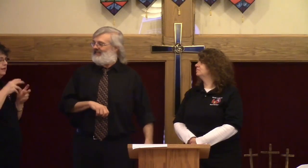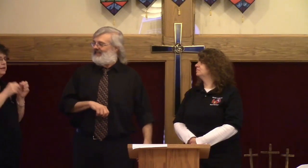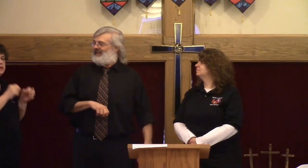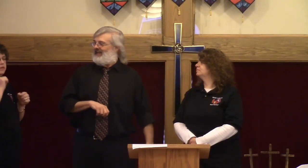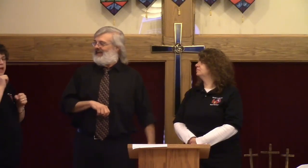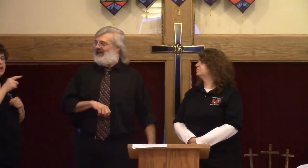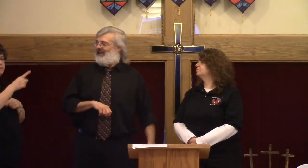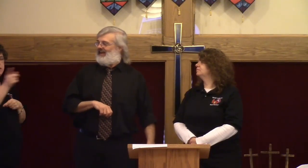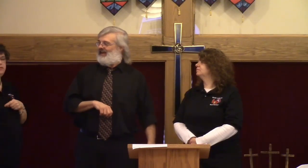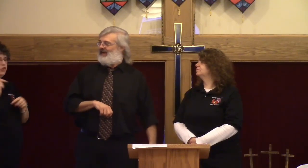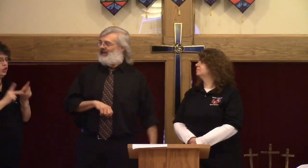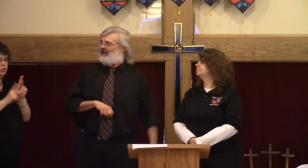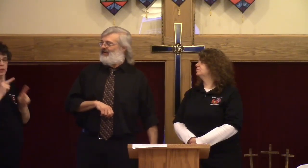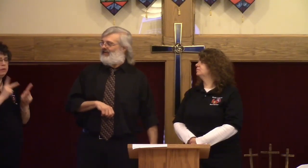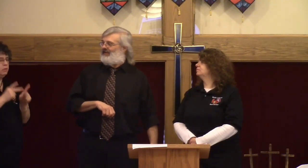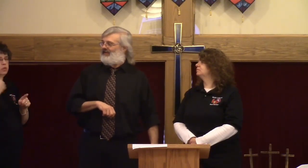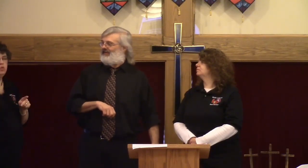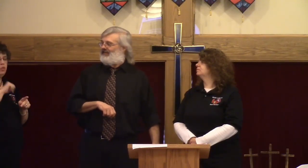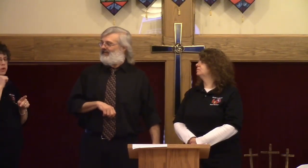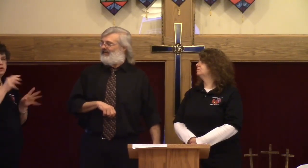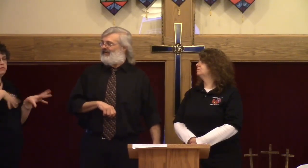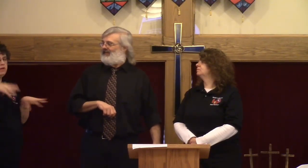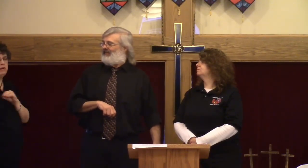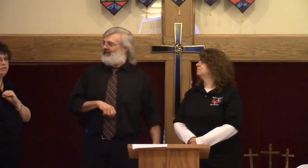If it hadn't been for you people, we would